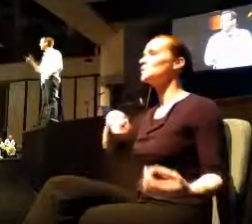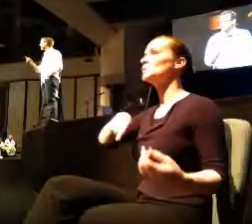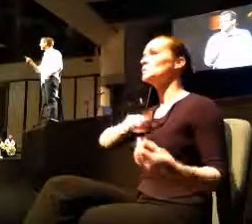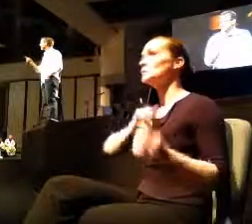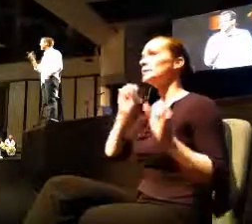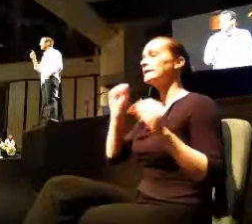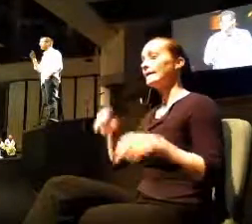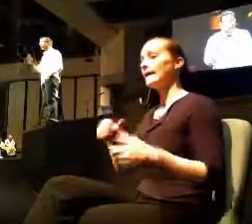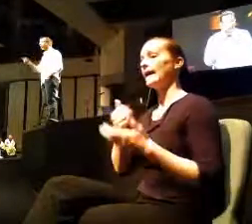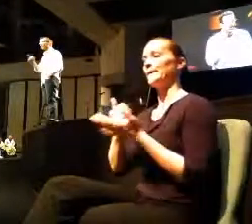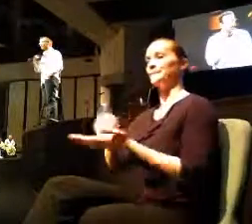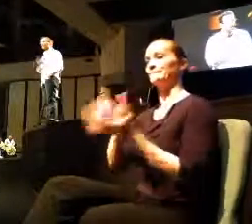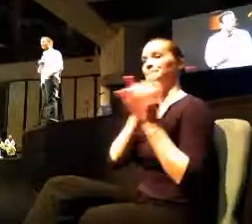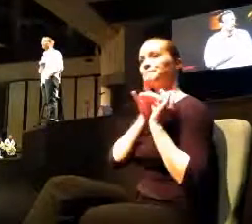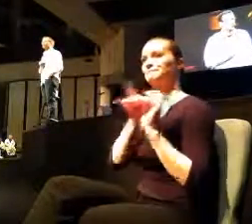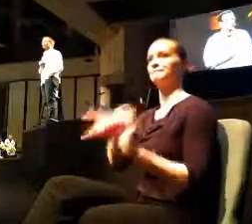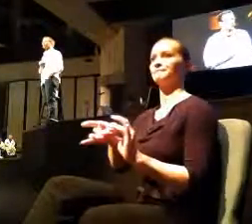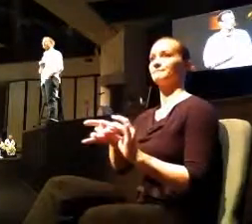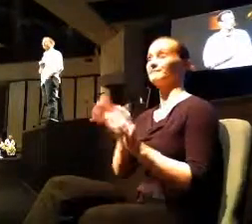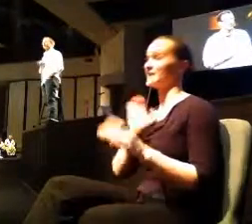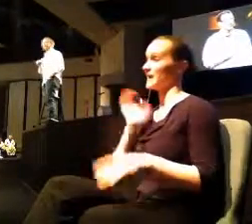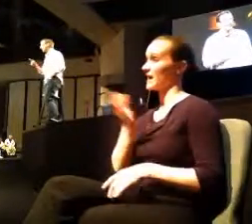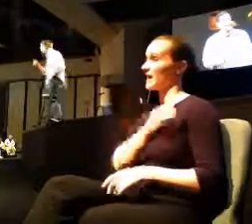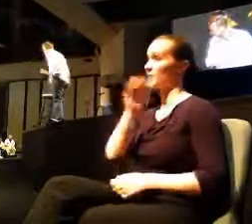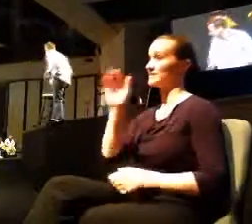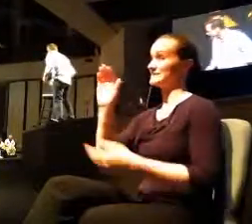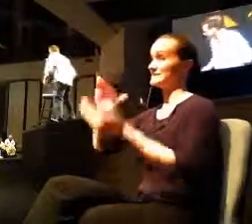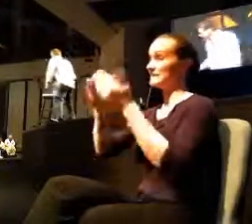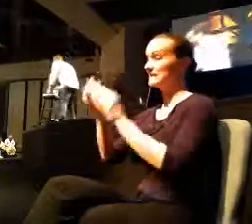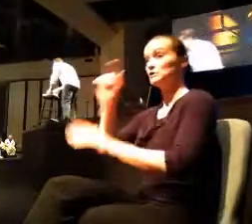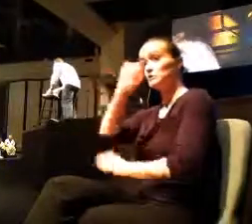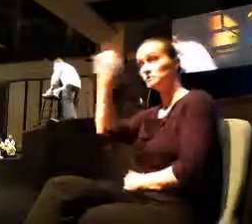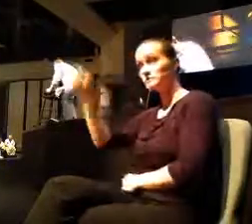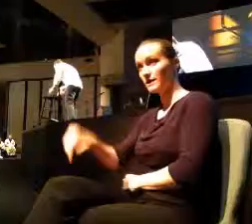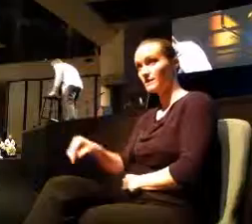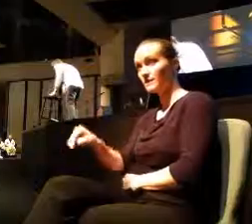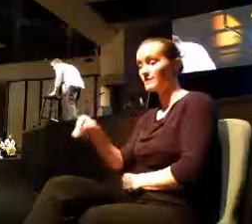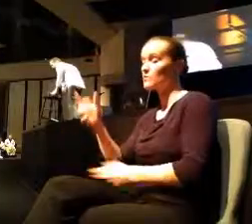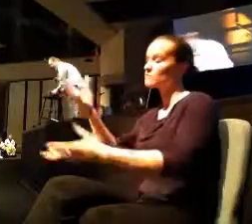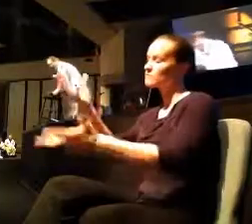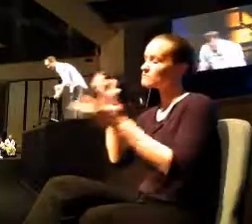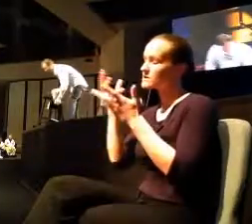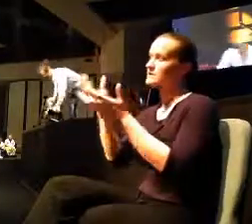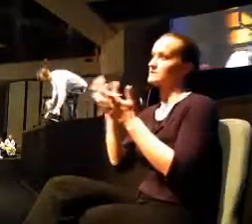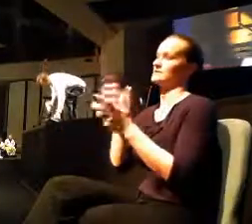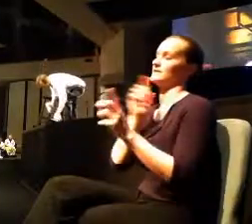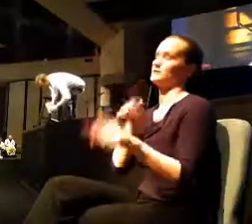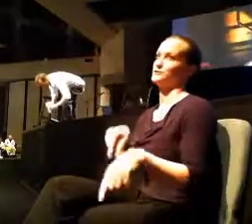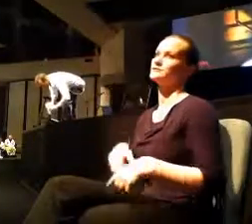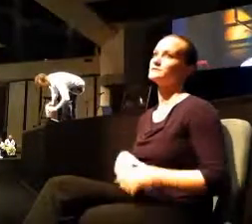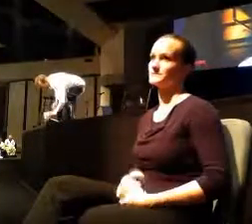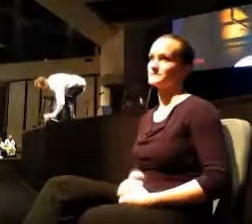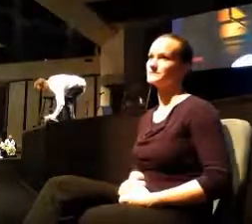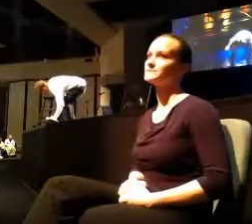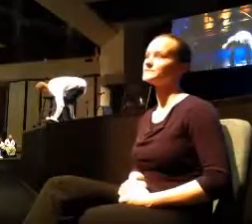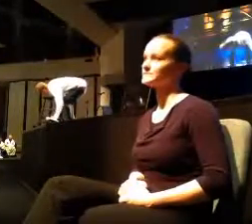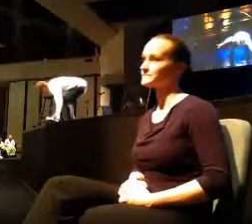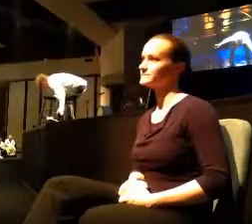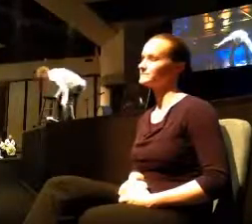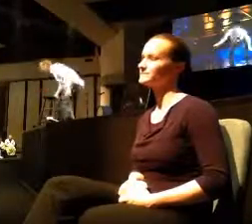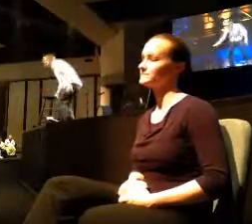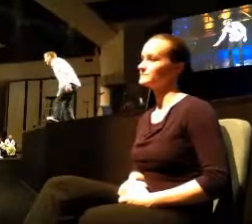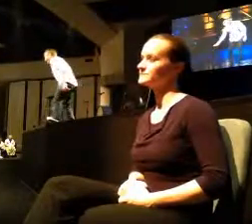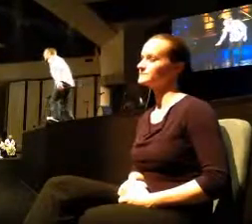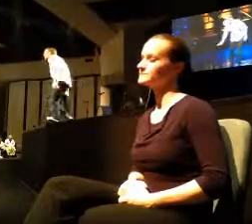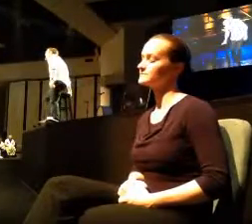and our city is longing for most. And here's what this means. I think it means some things for us as we begin to